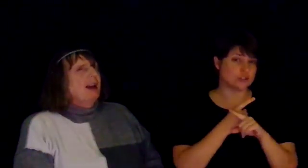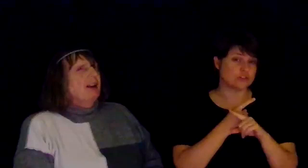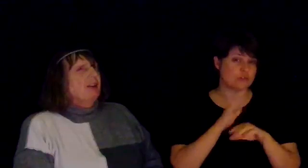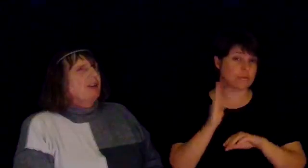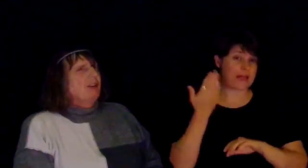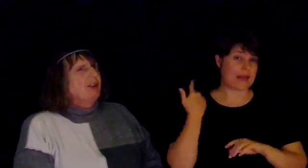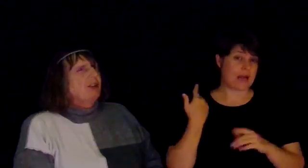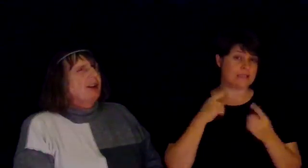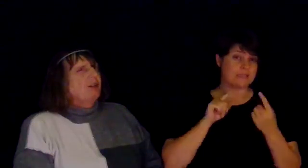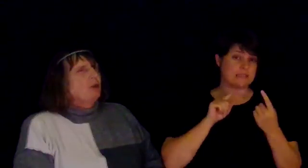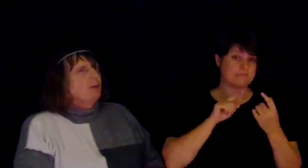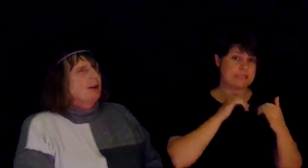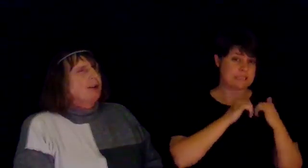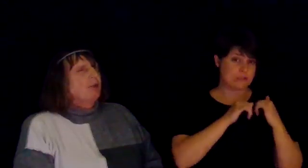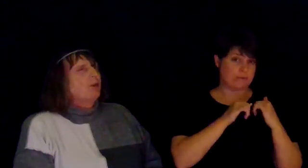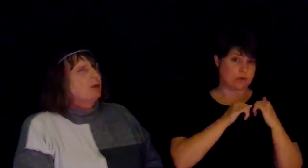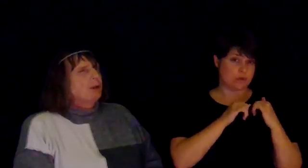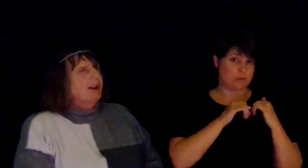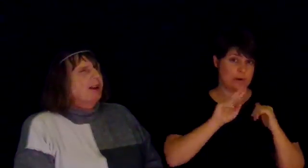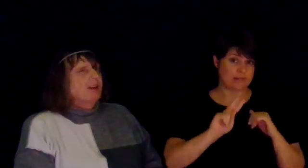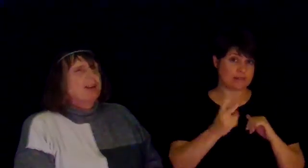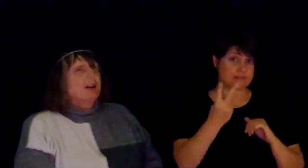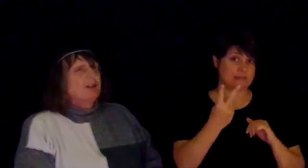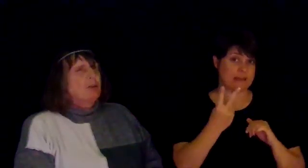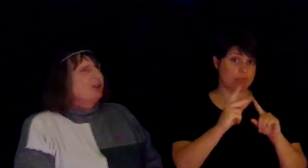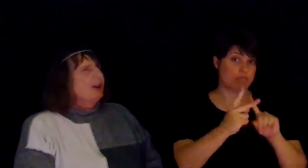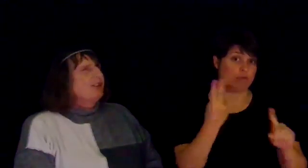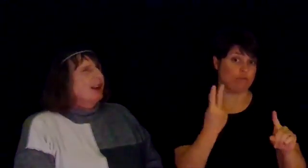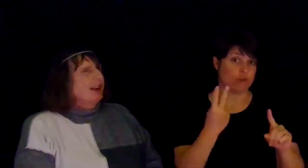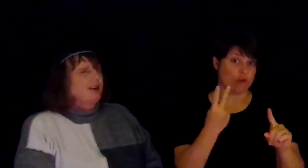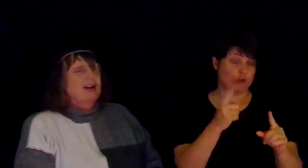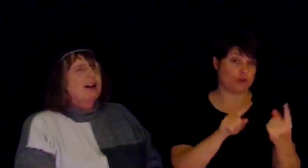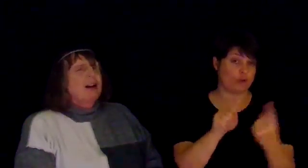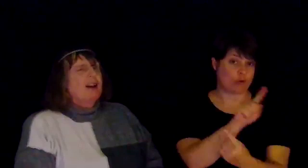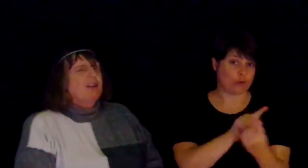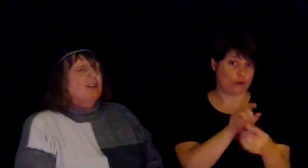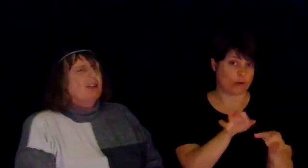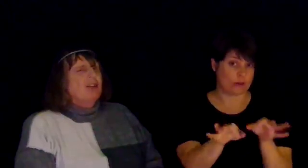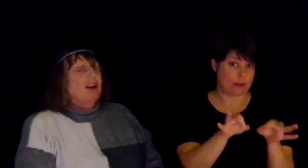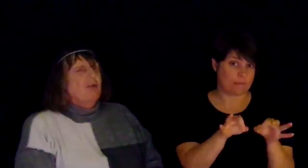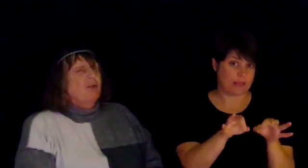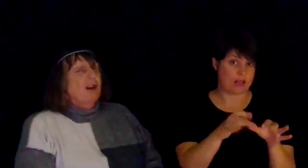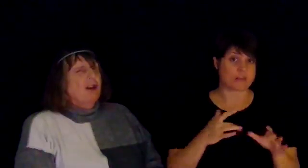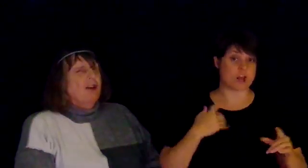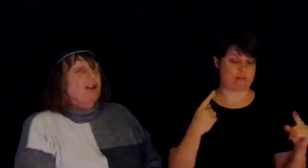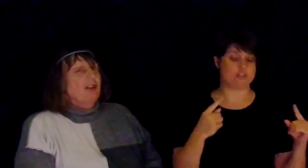interview and this interview for my review plan, for my second plan, is